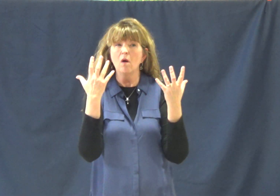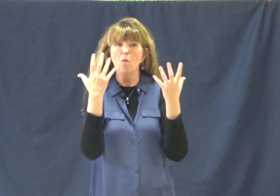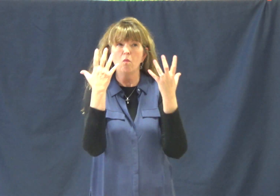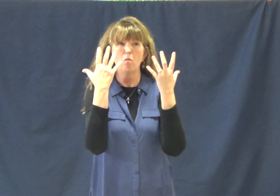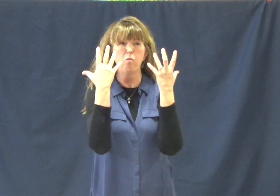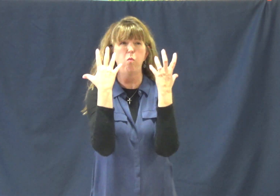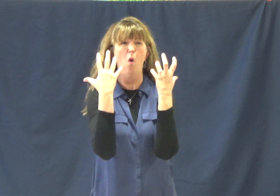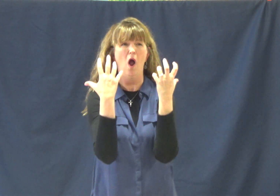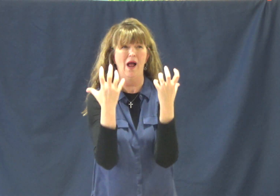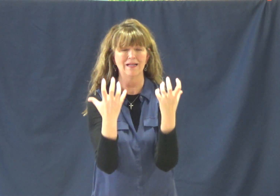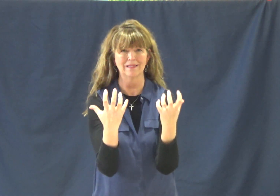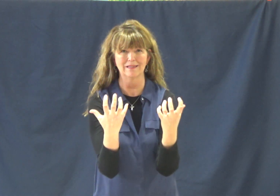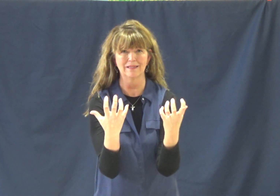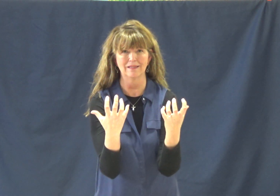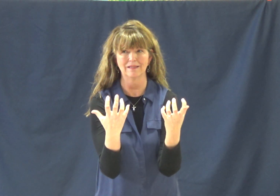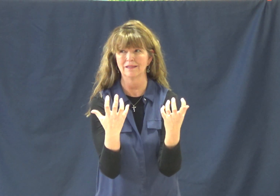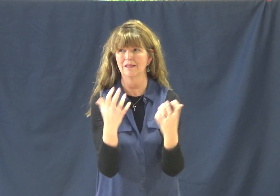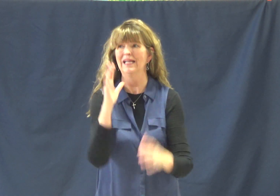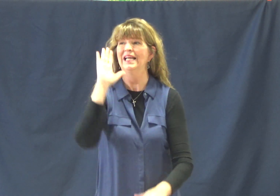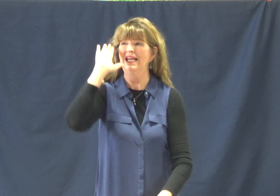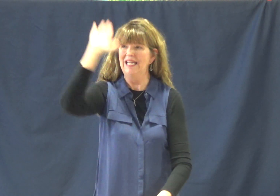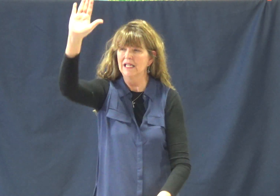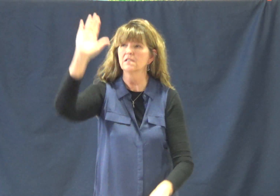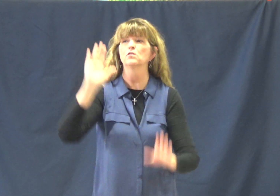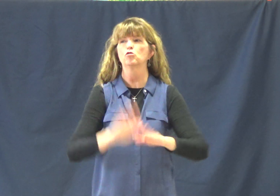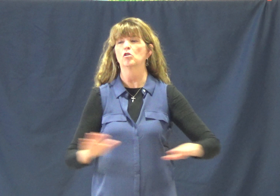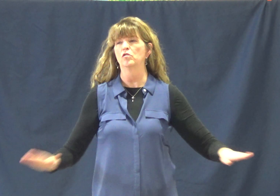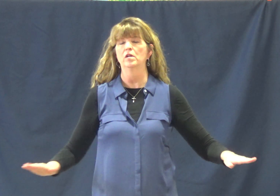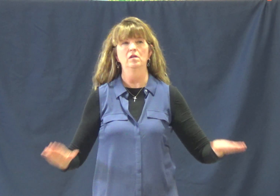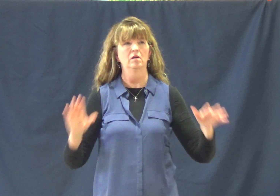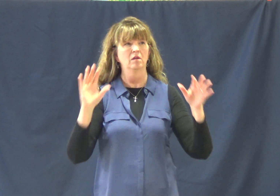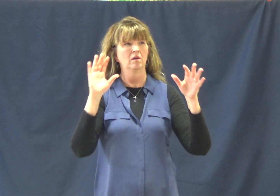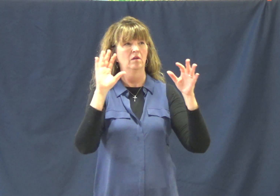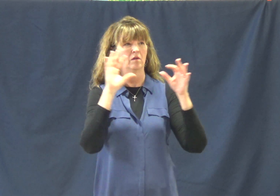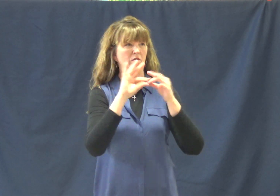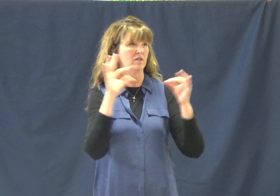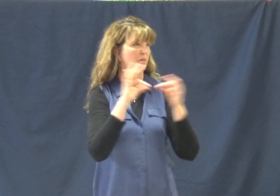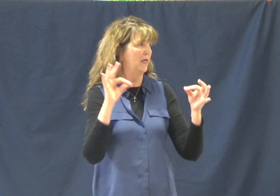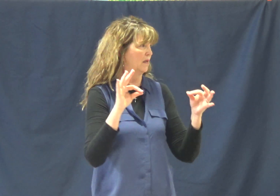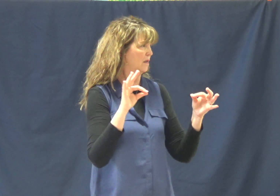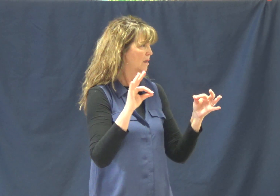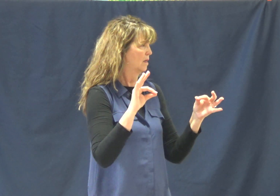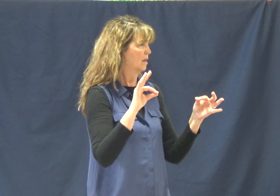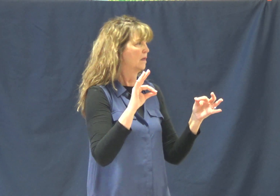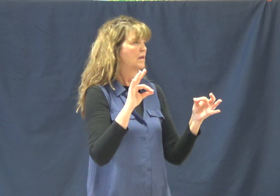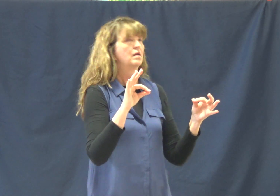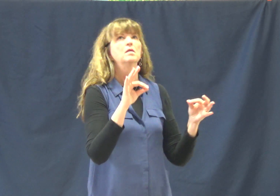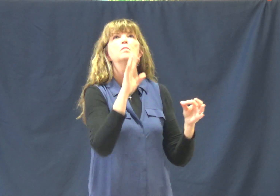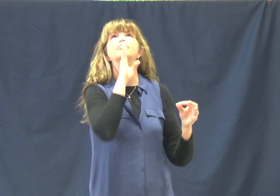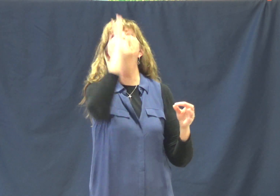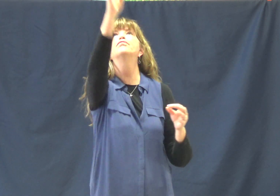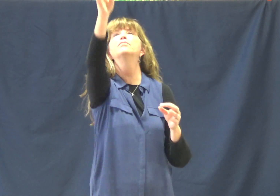God wants that. He desires that. He wants his children